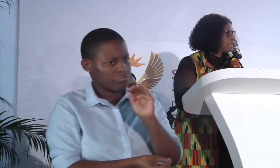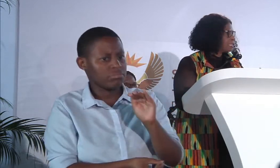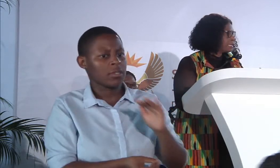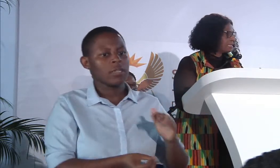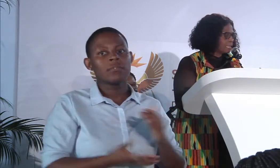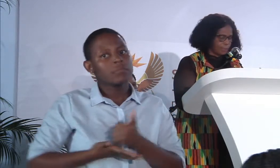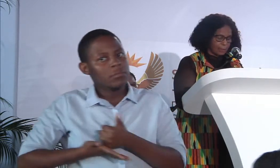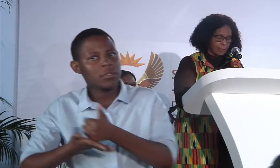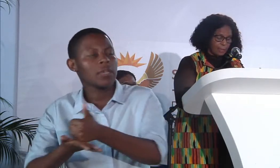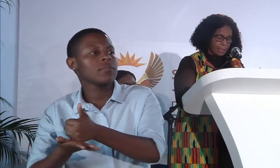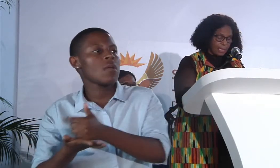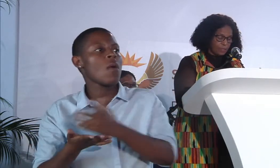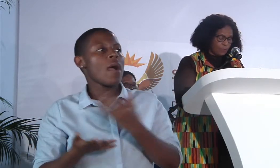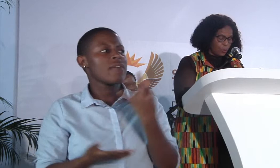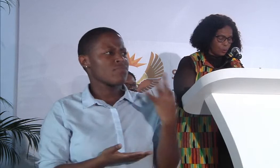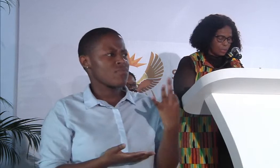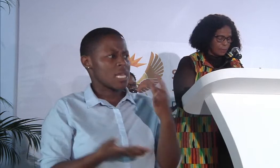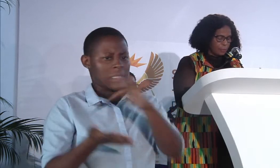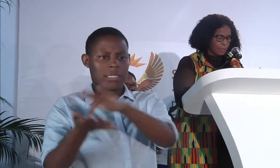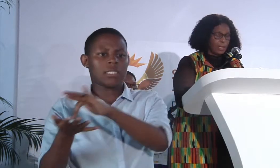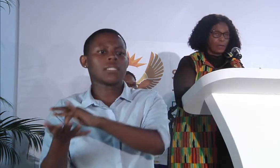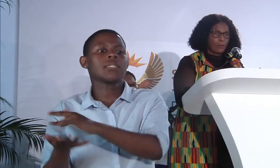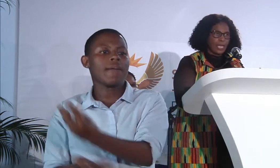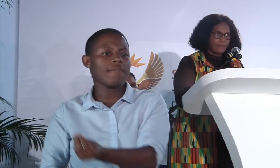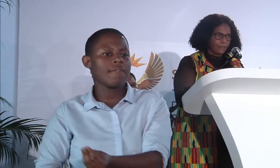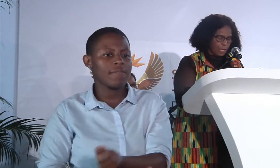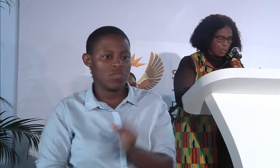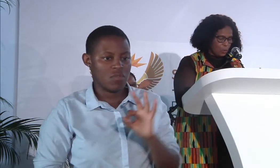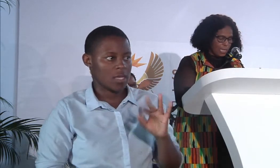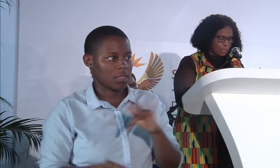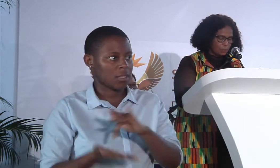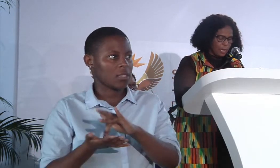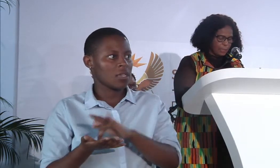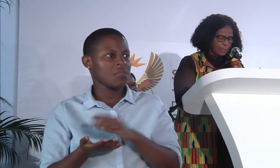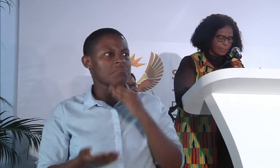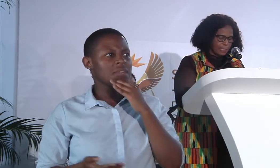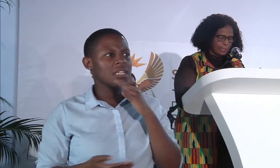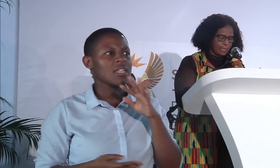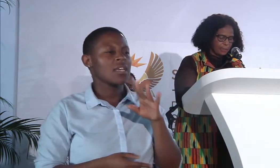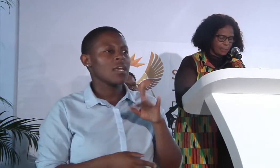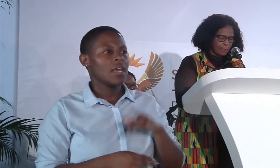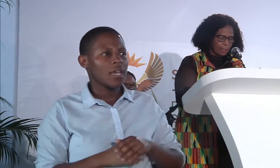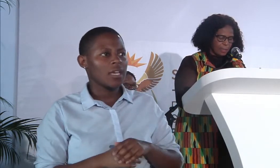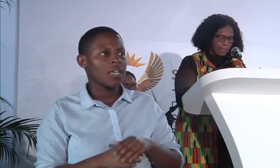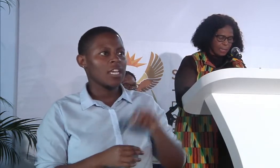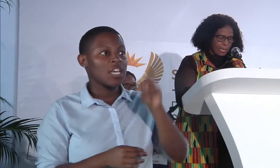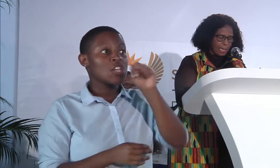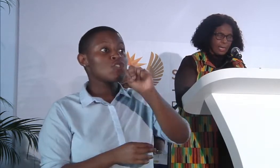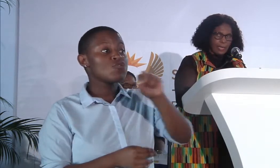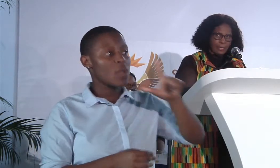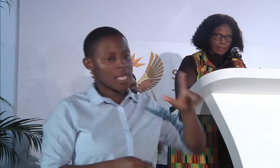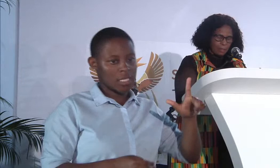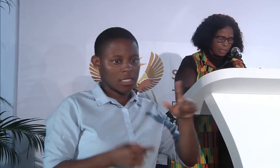treatment centers as follows. We have Newlands Park Center,